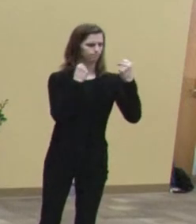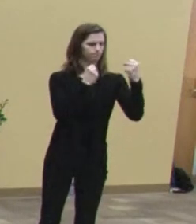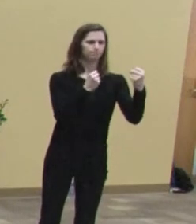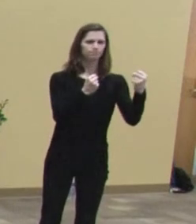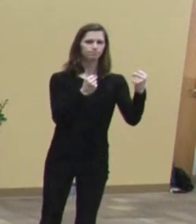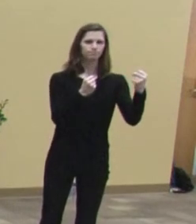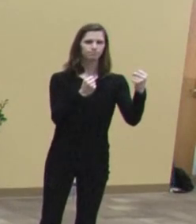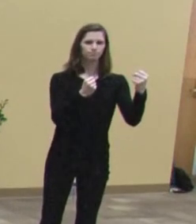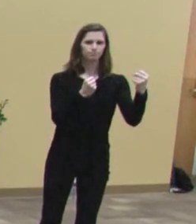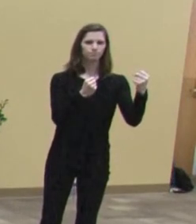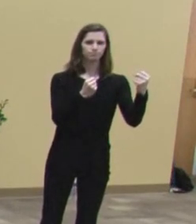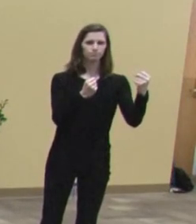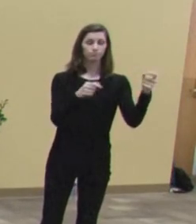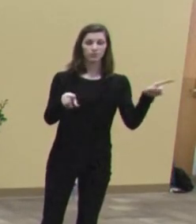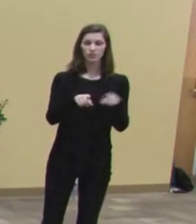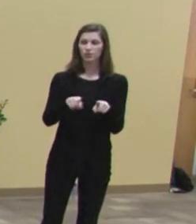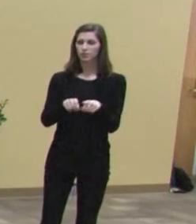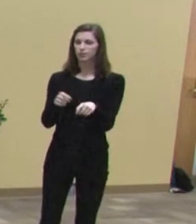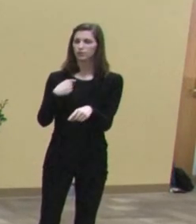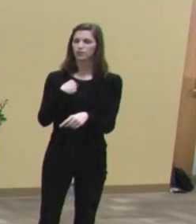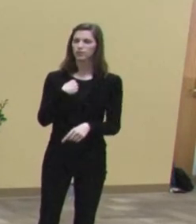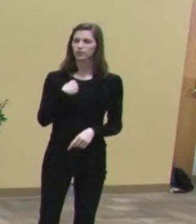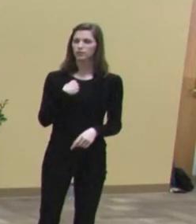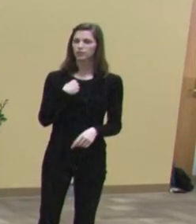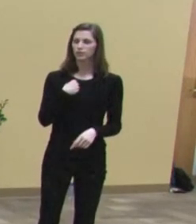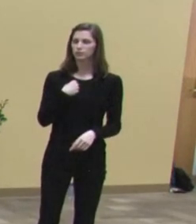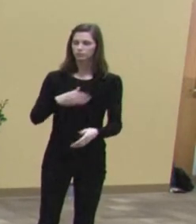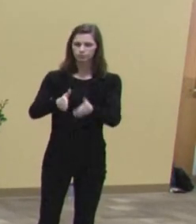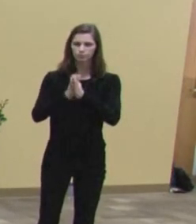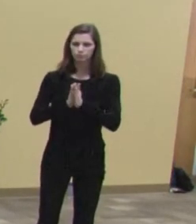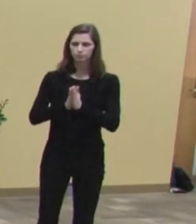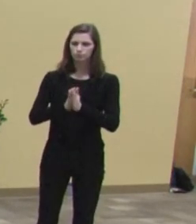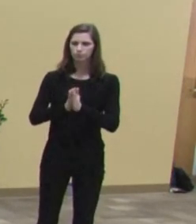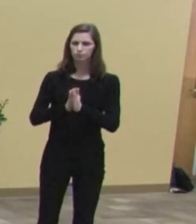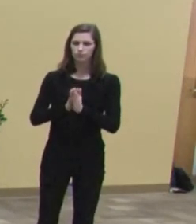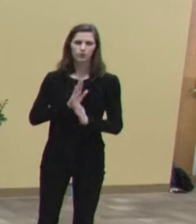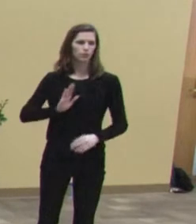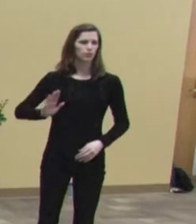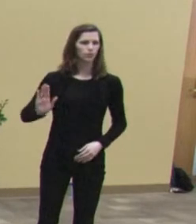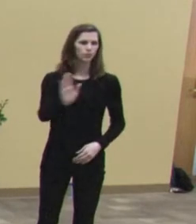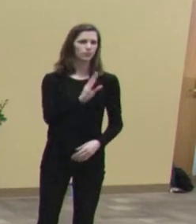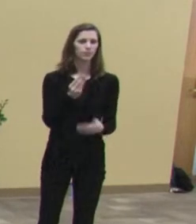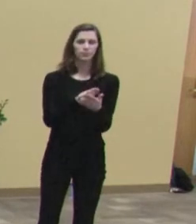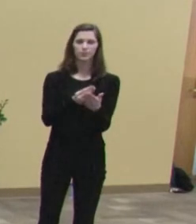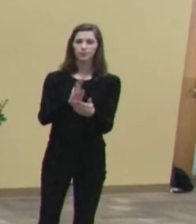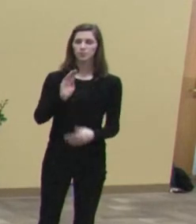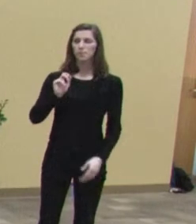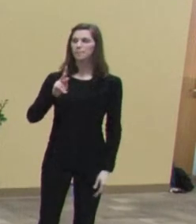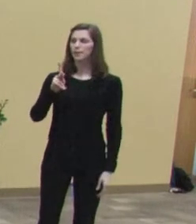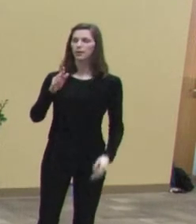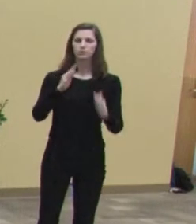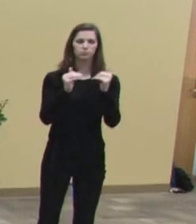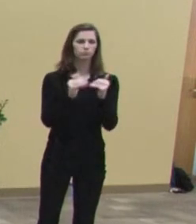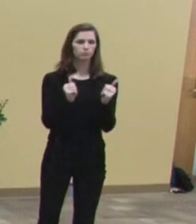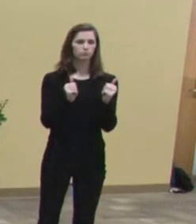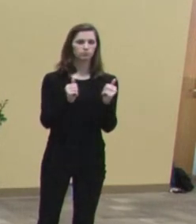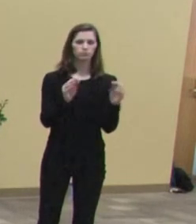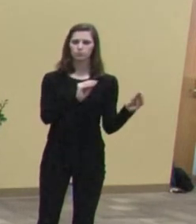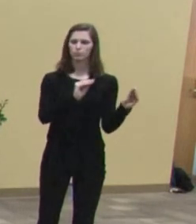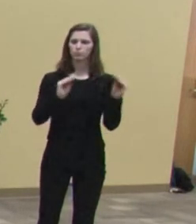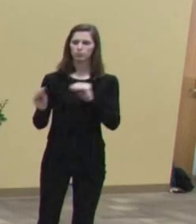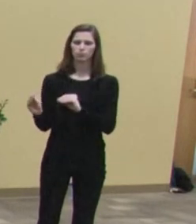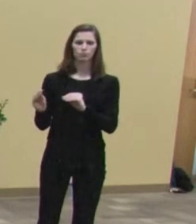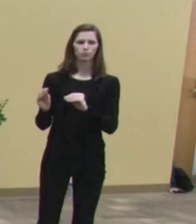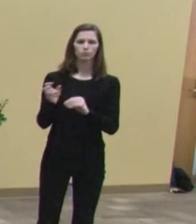I call upon you to take your money out of the banks downtown and deposit your money in